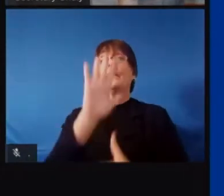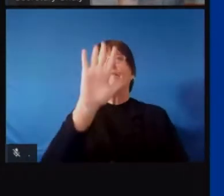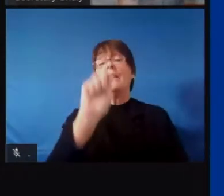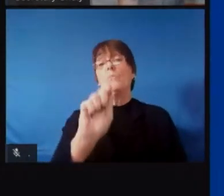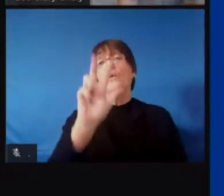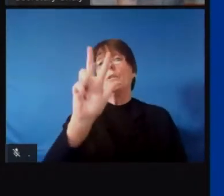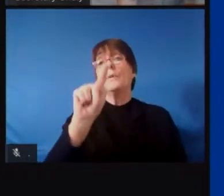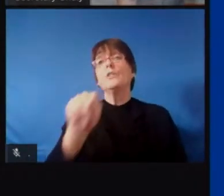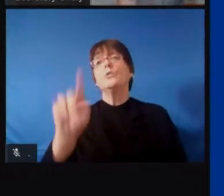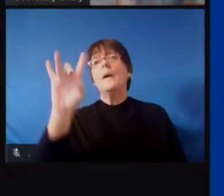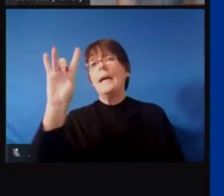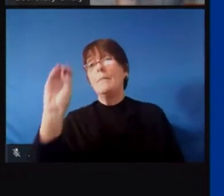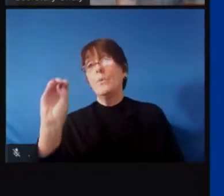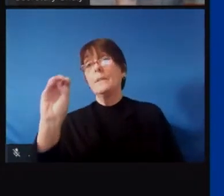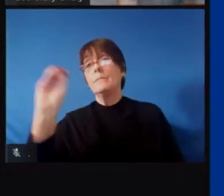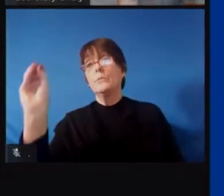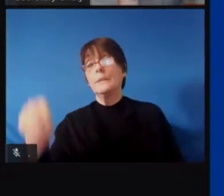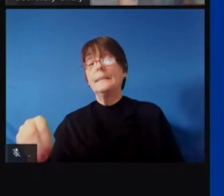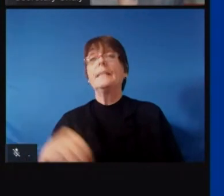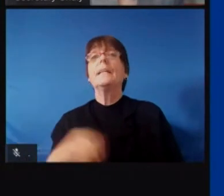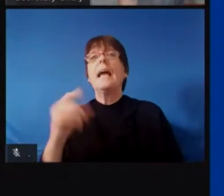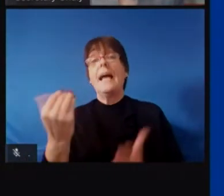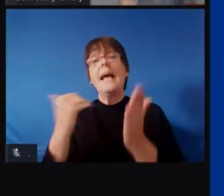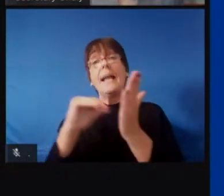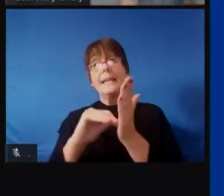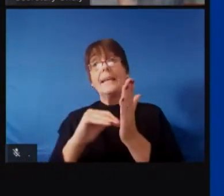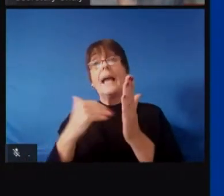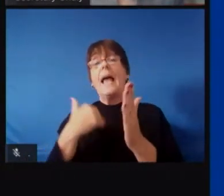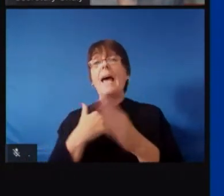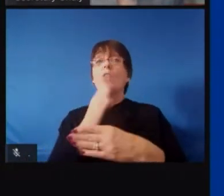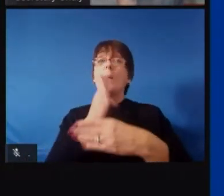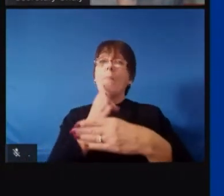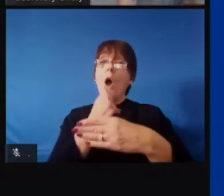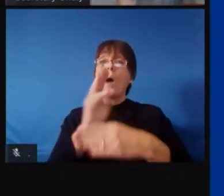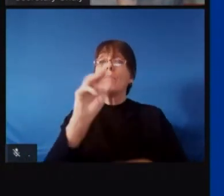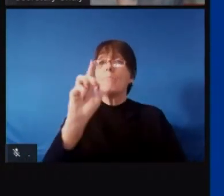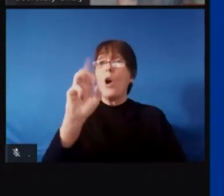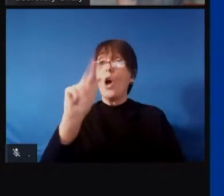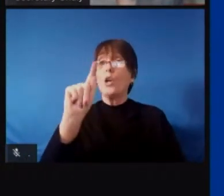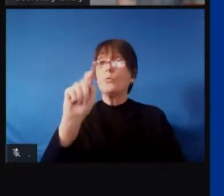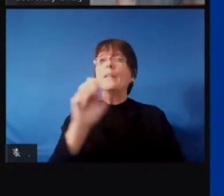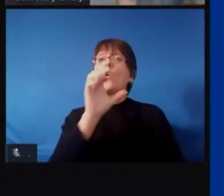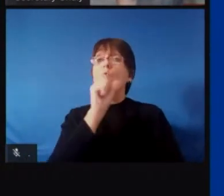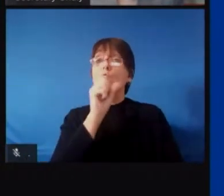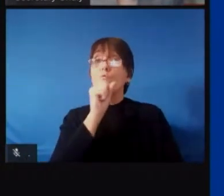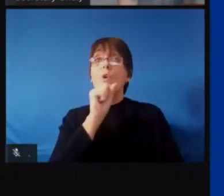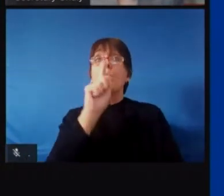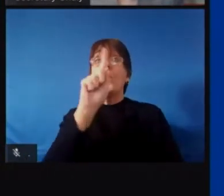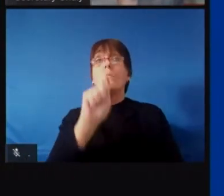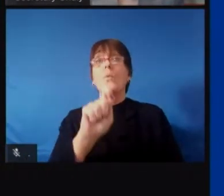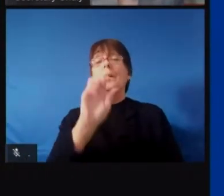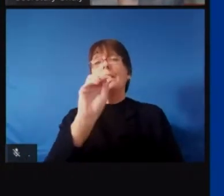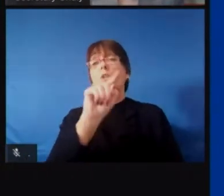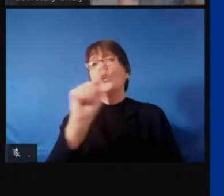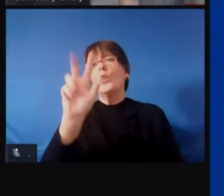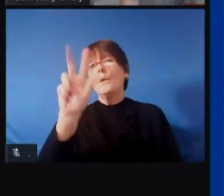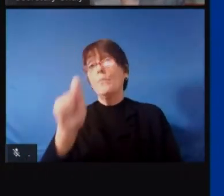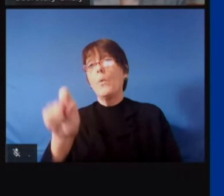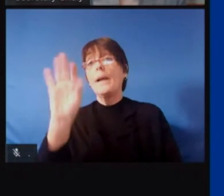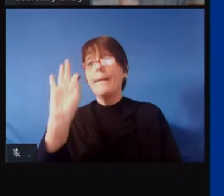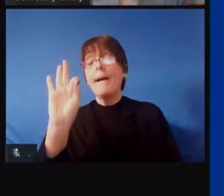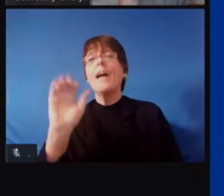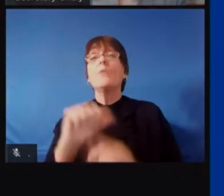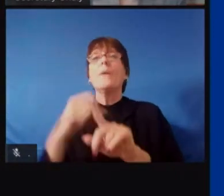to 8.0%. And again, we have a moderate range of the orange, 1.0 to 3.9 case rates, with